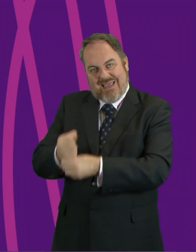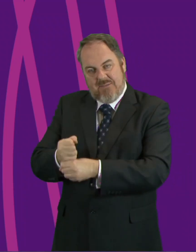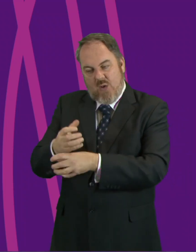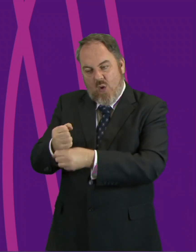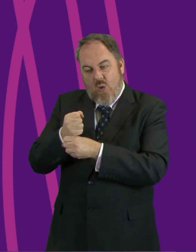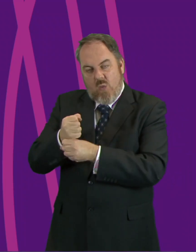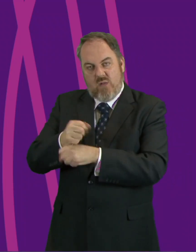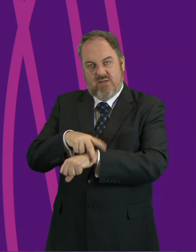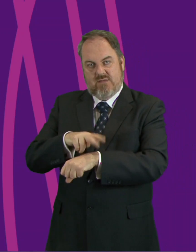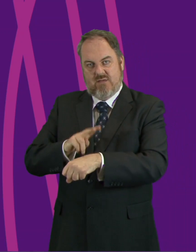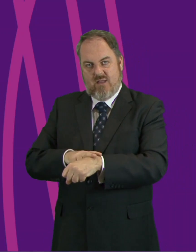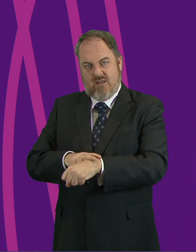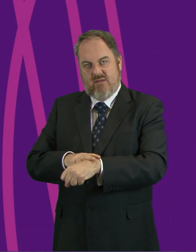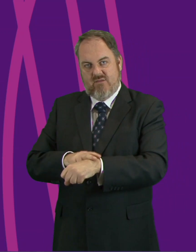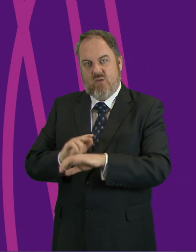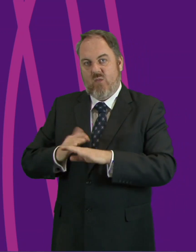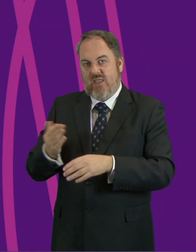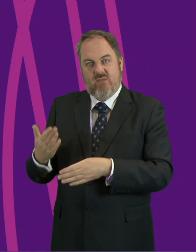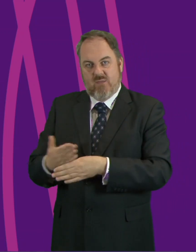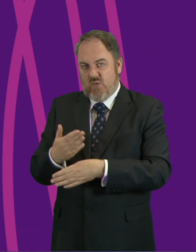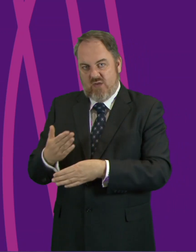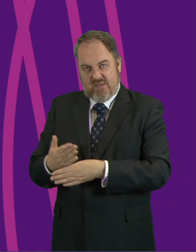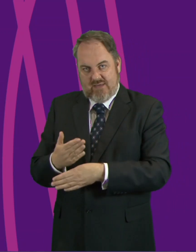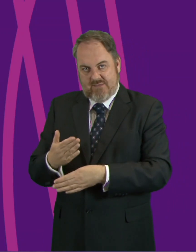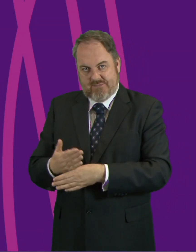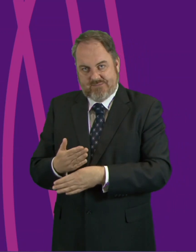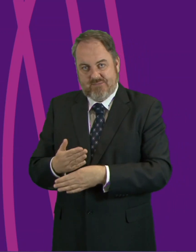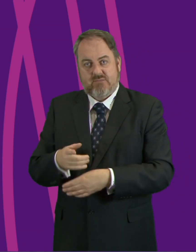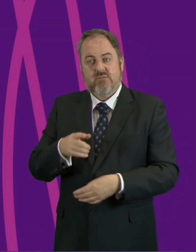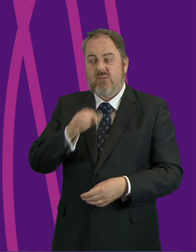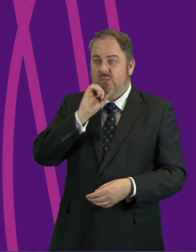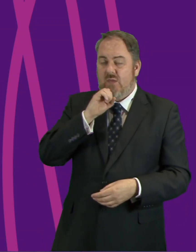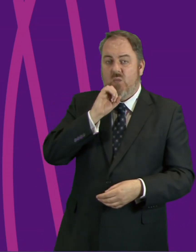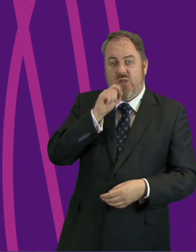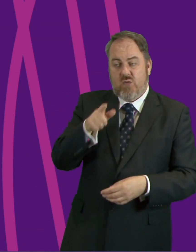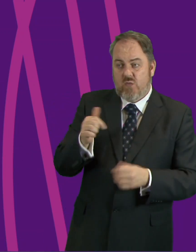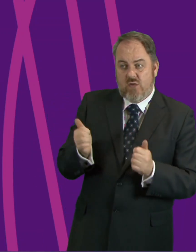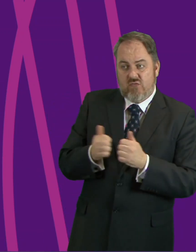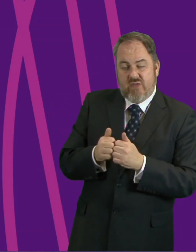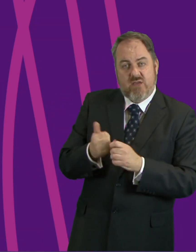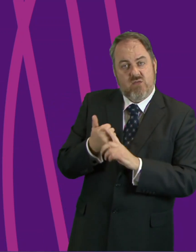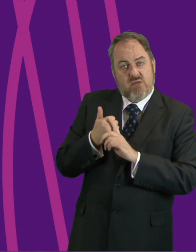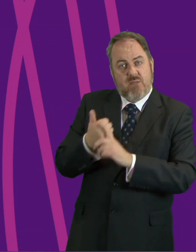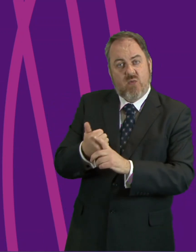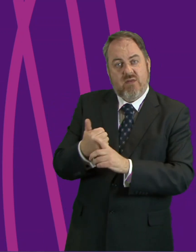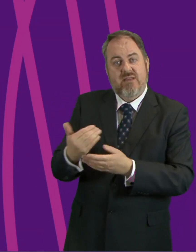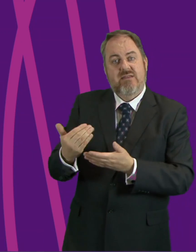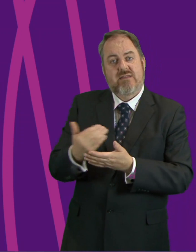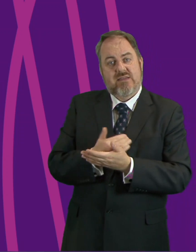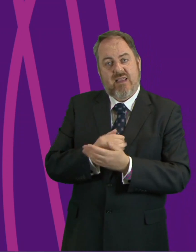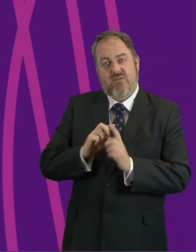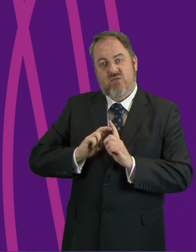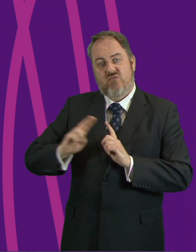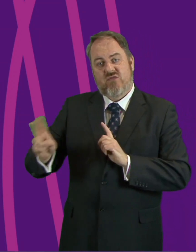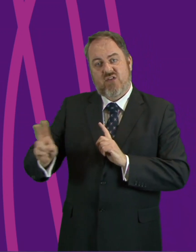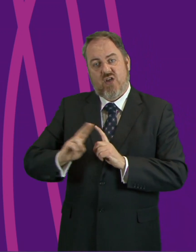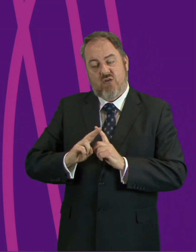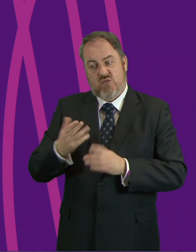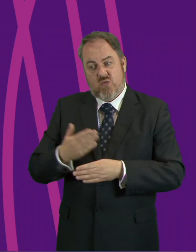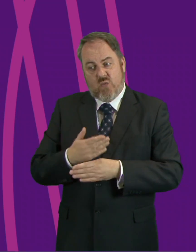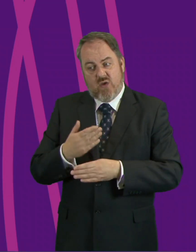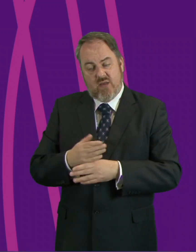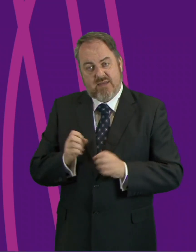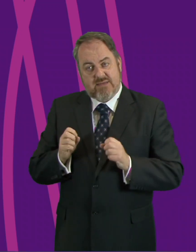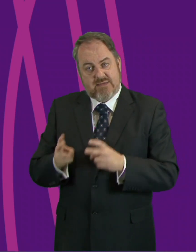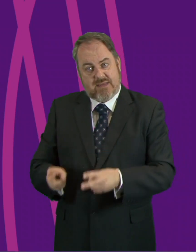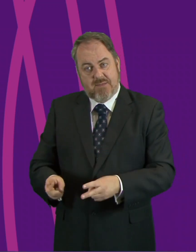Minister, will she raise our safe return to work scheme to protect jobs? First Minister. On the first points,